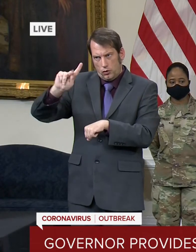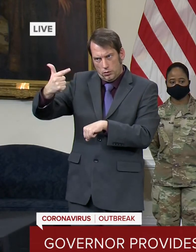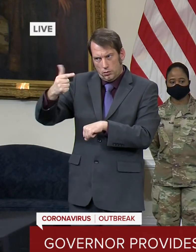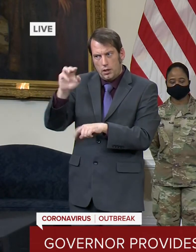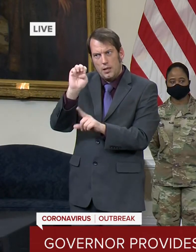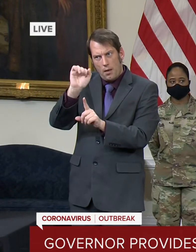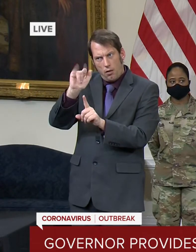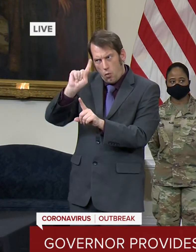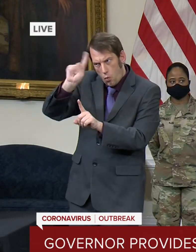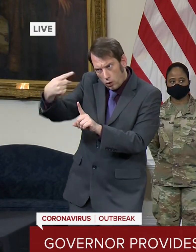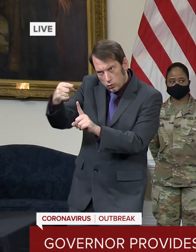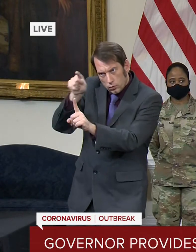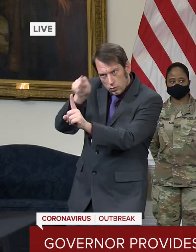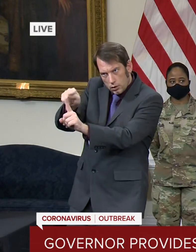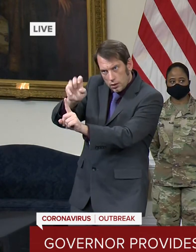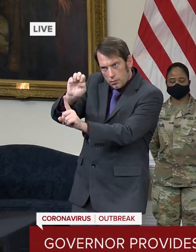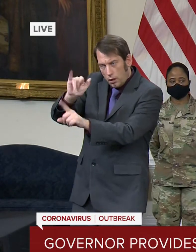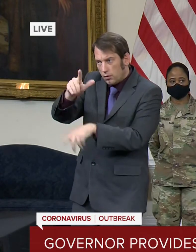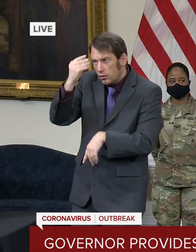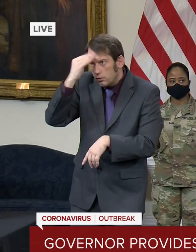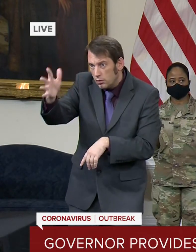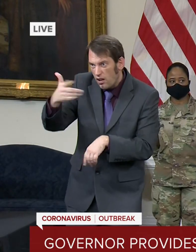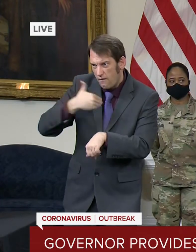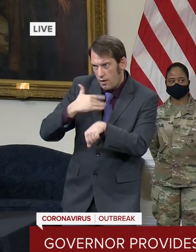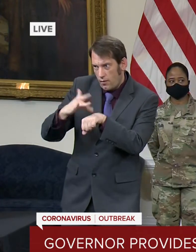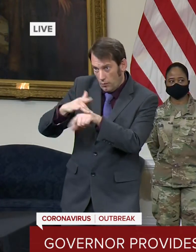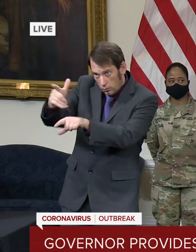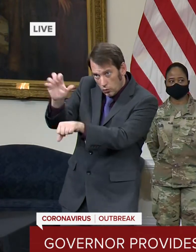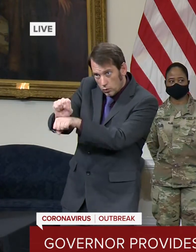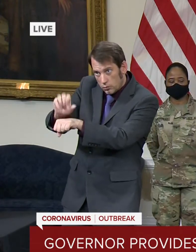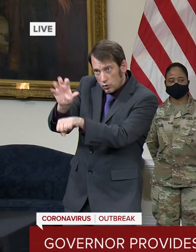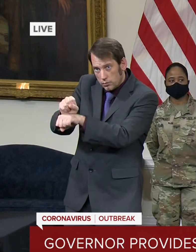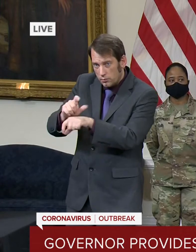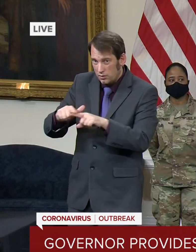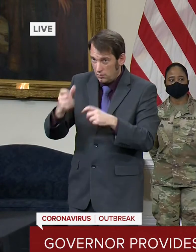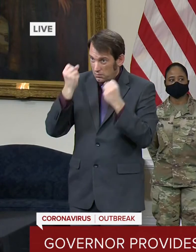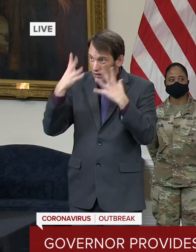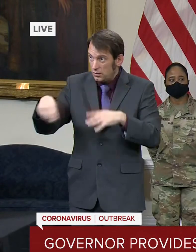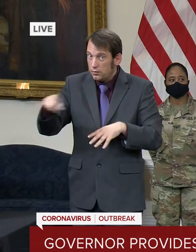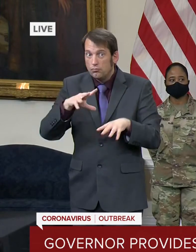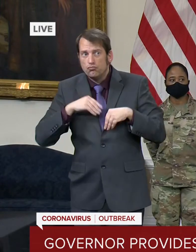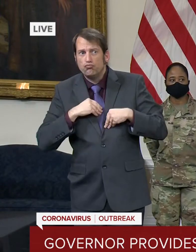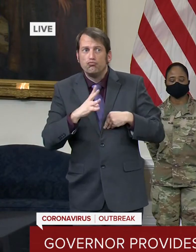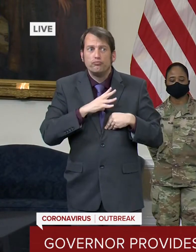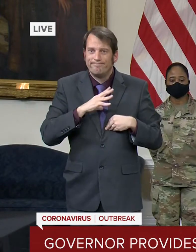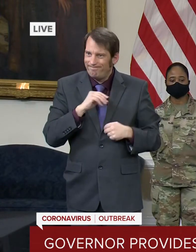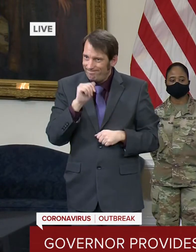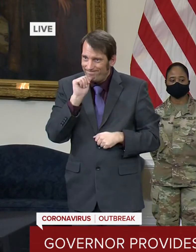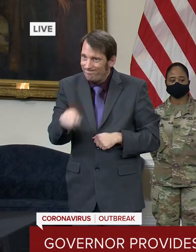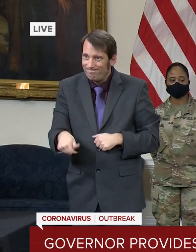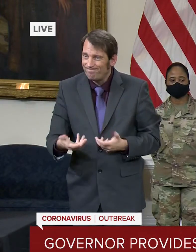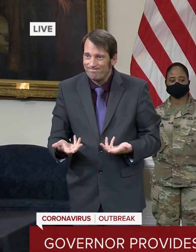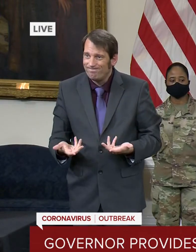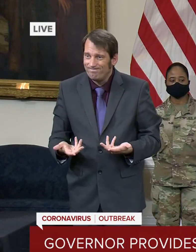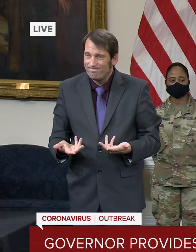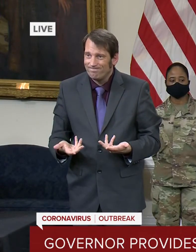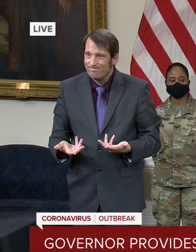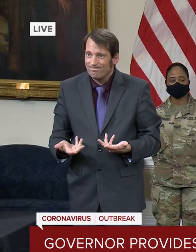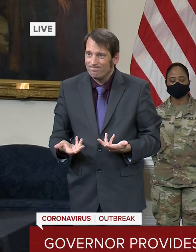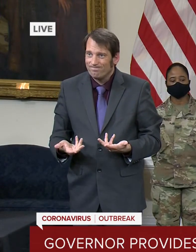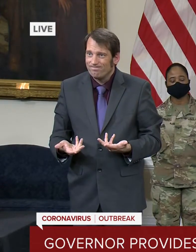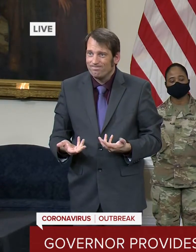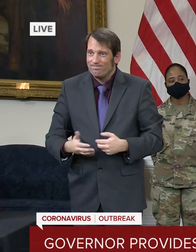anywhere. Very few people took us up on it, but they did forward those emails to other people outside the county who immediately took them